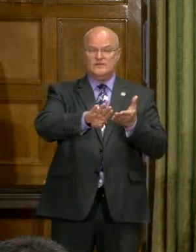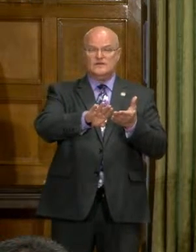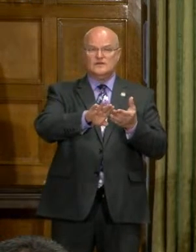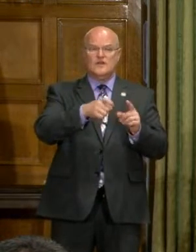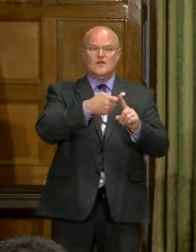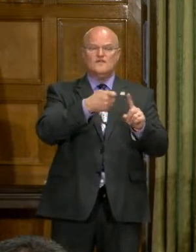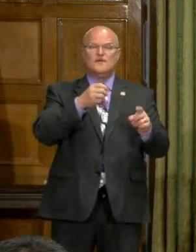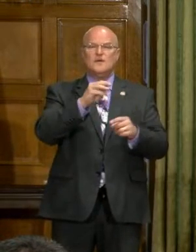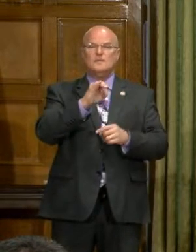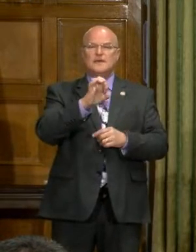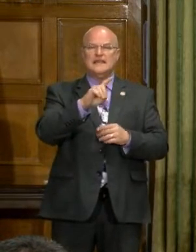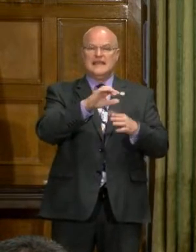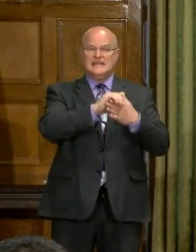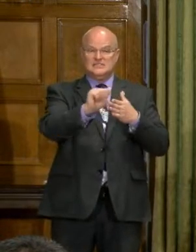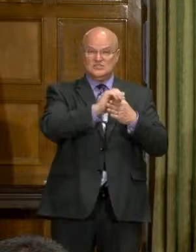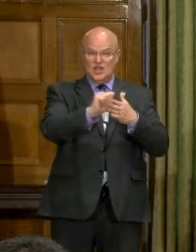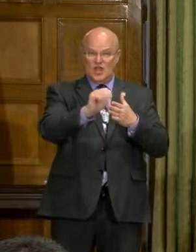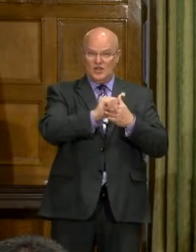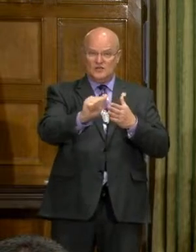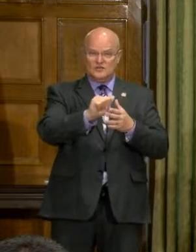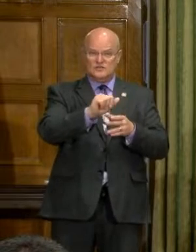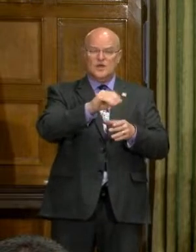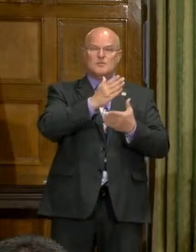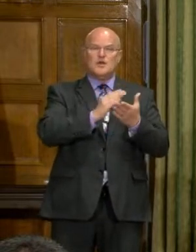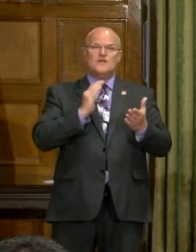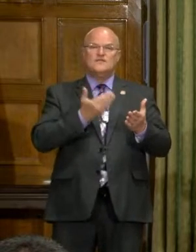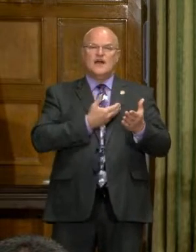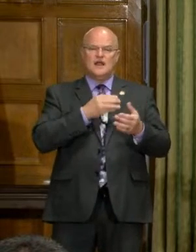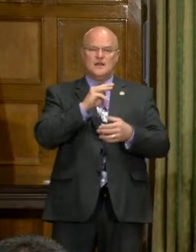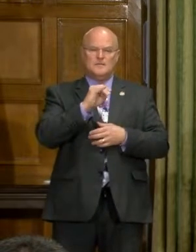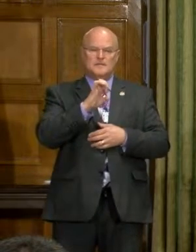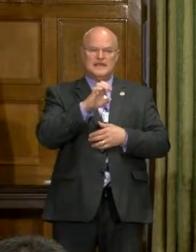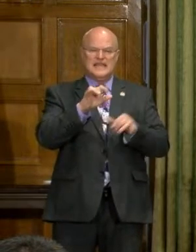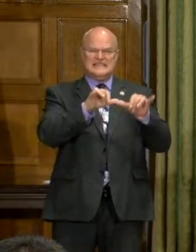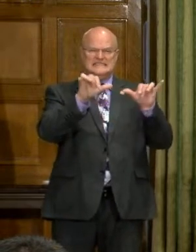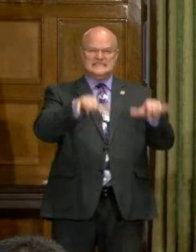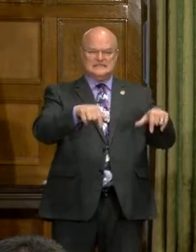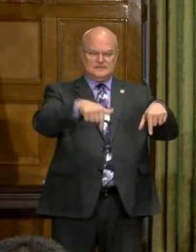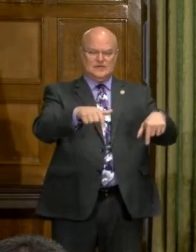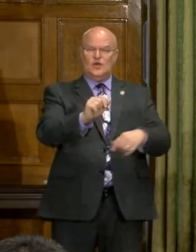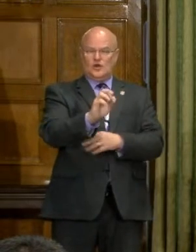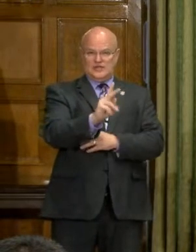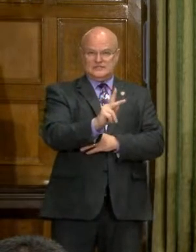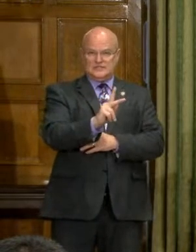from Medicaid dollars, and so it's part of our Medicaid system here in Arkansas.